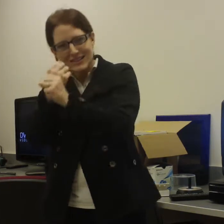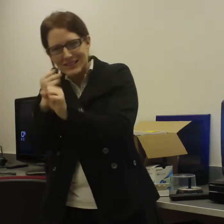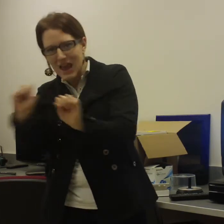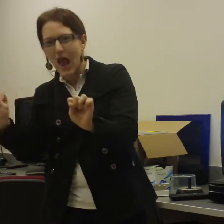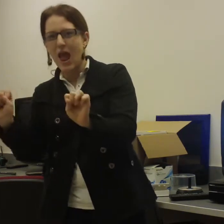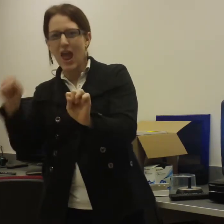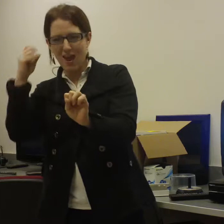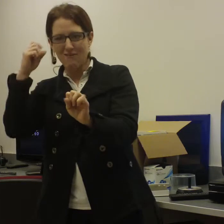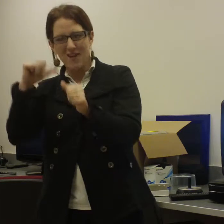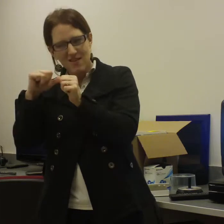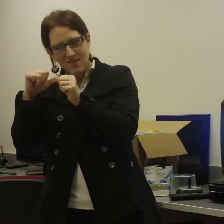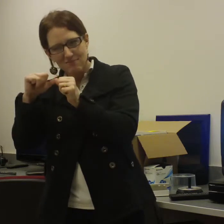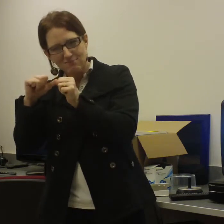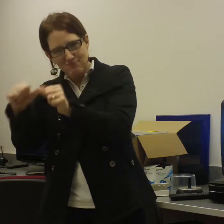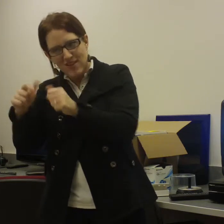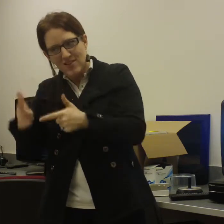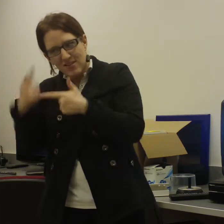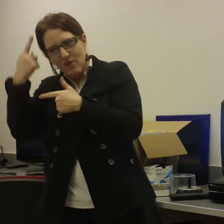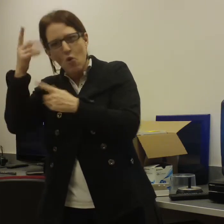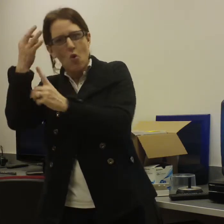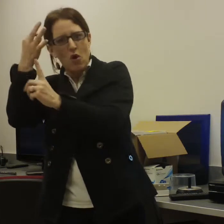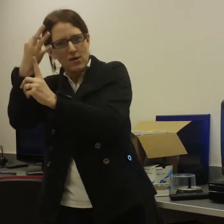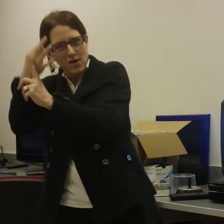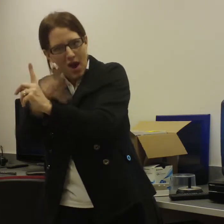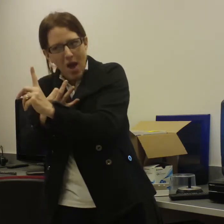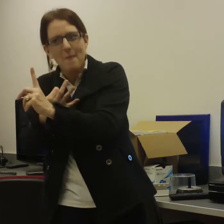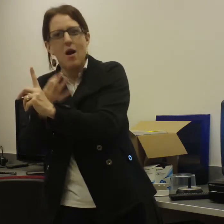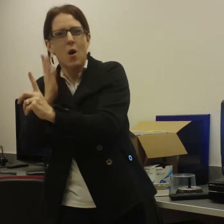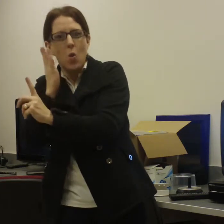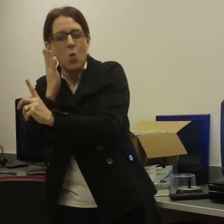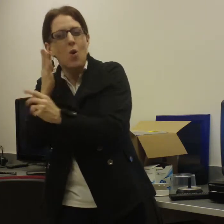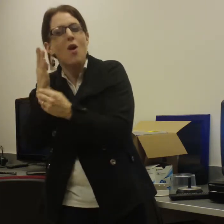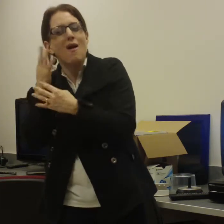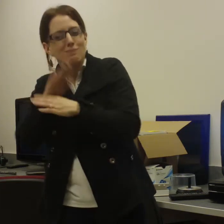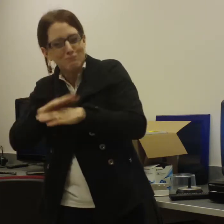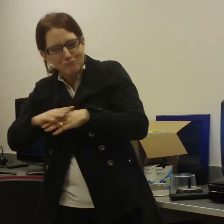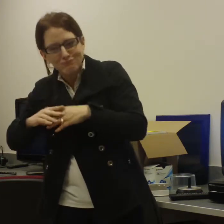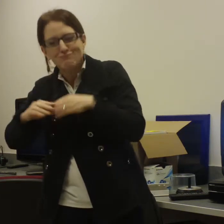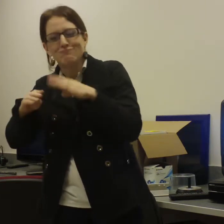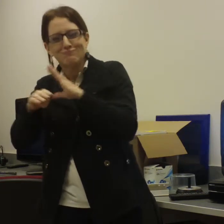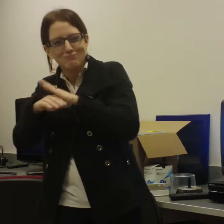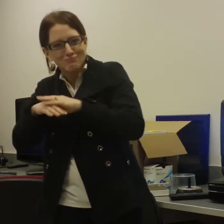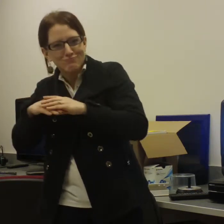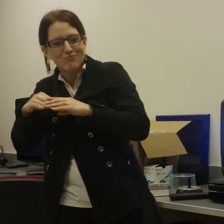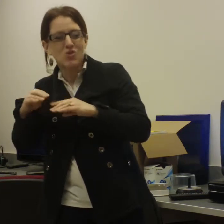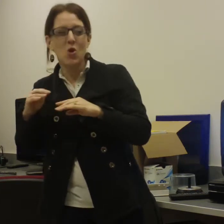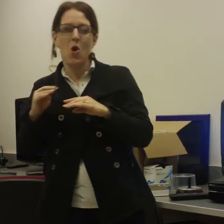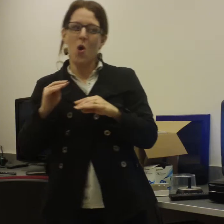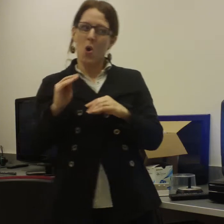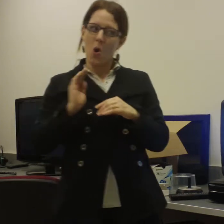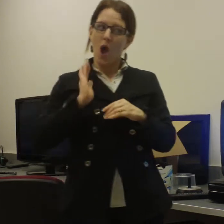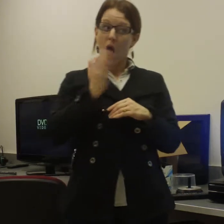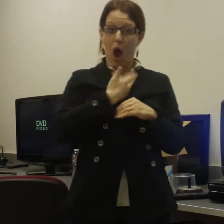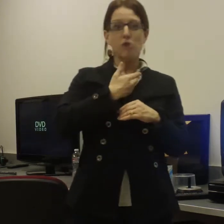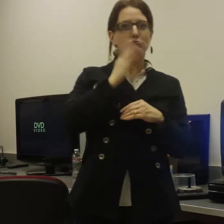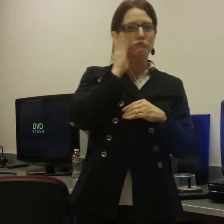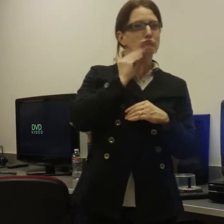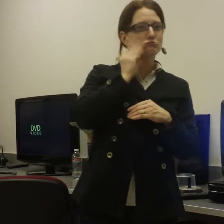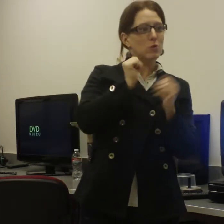And they're going to remember that sound. And so, for us, in any case, with Emily, that was an incredibly useful device